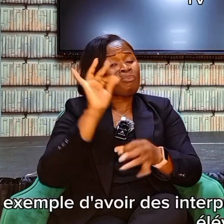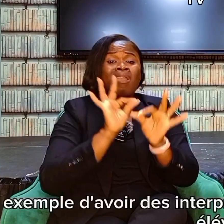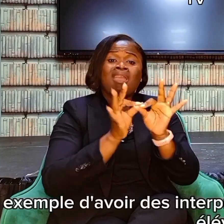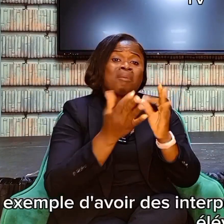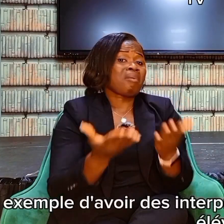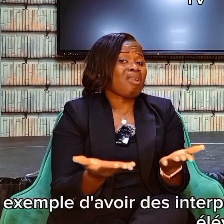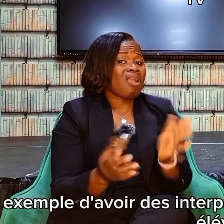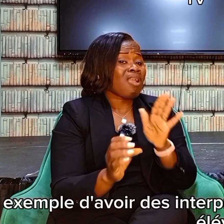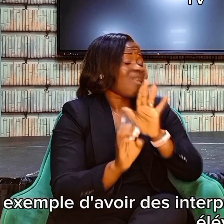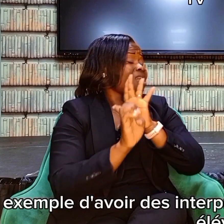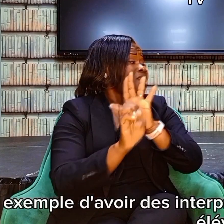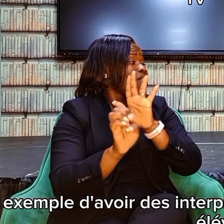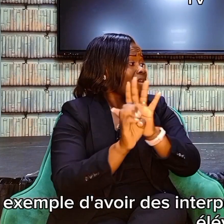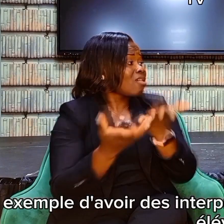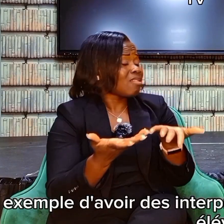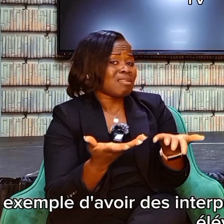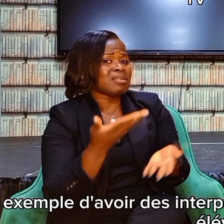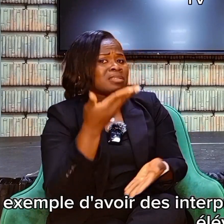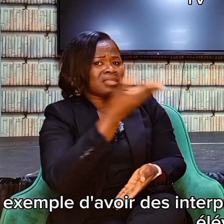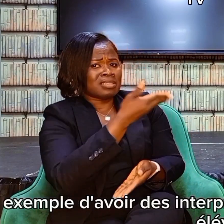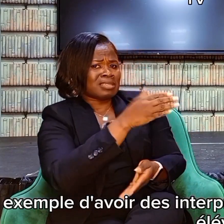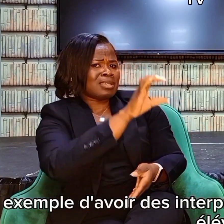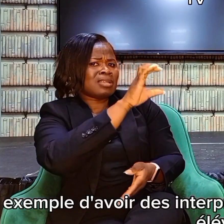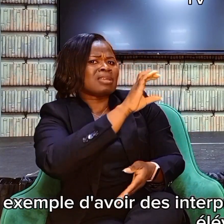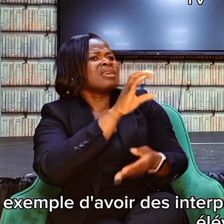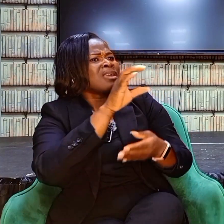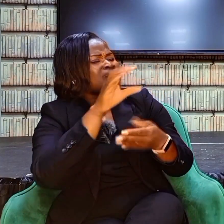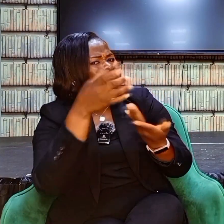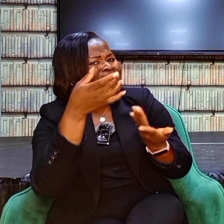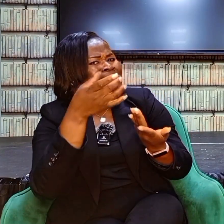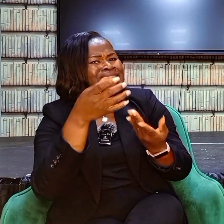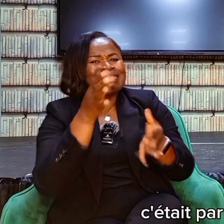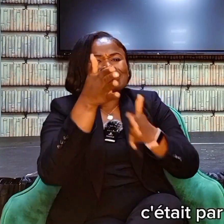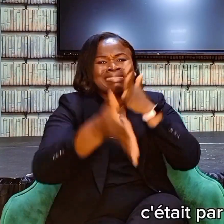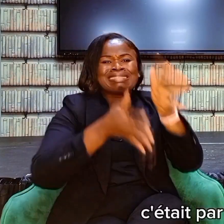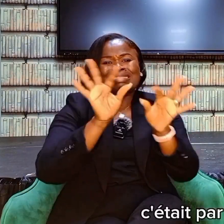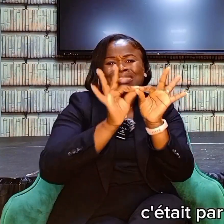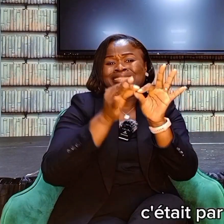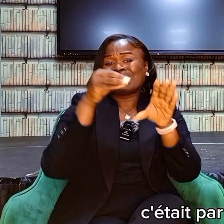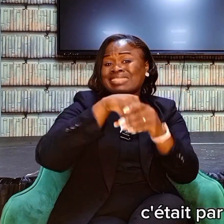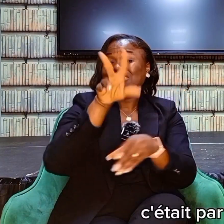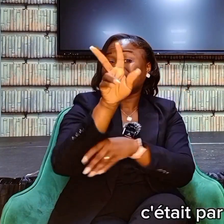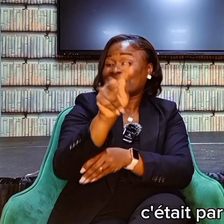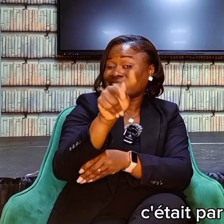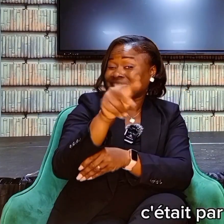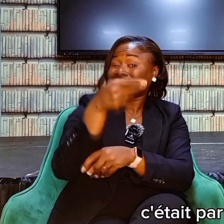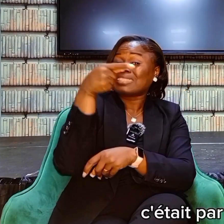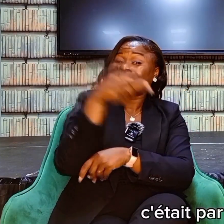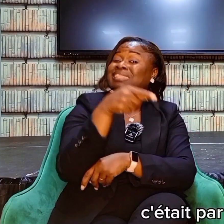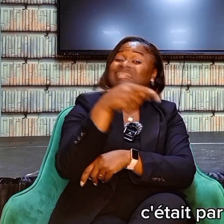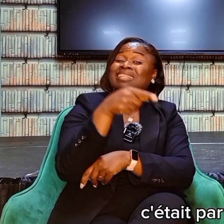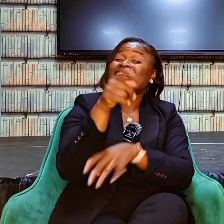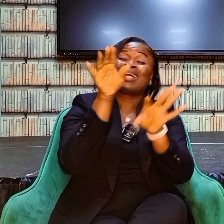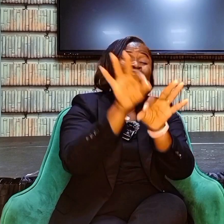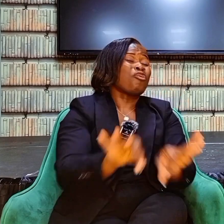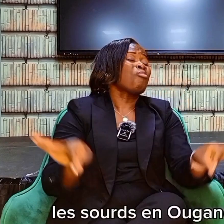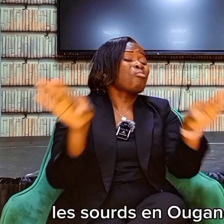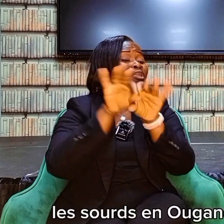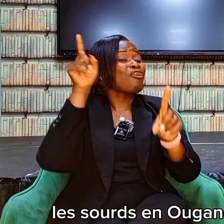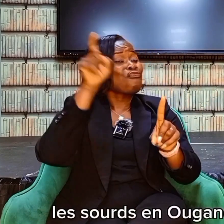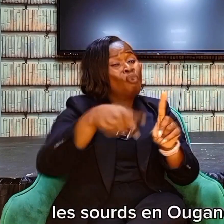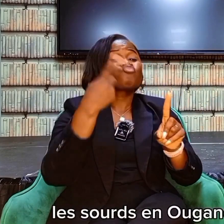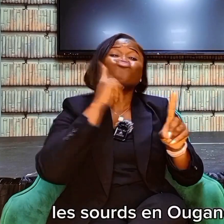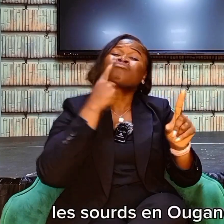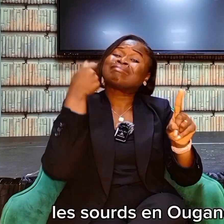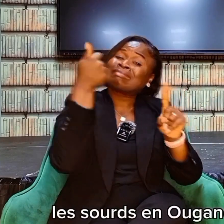Like an example of having sign language interpreters on TV. it was through advocacy. The